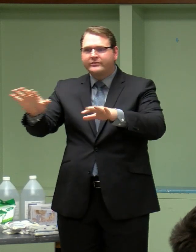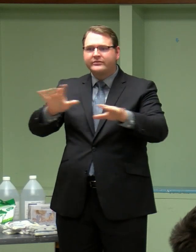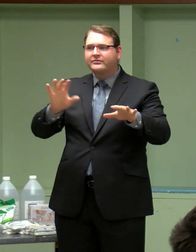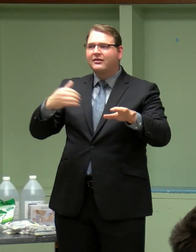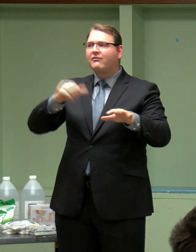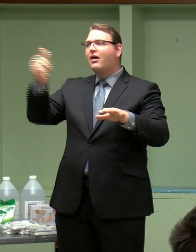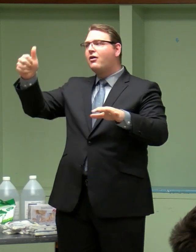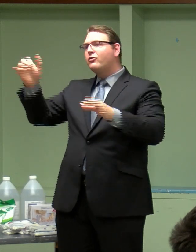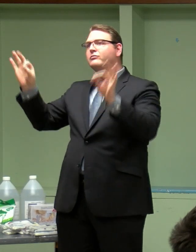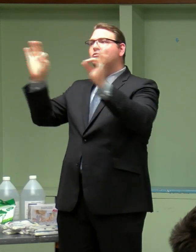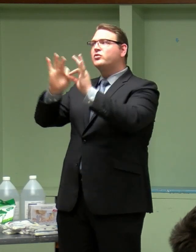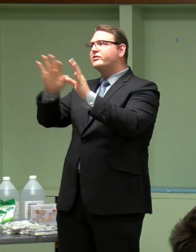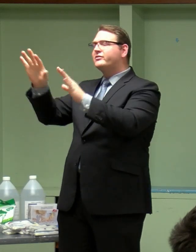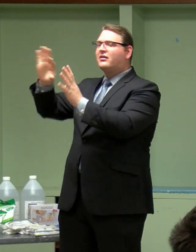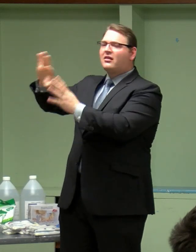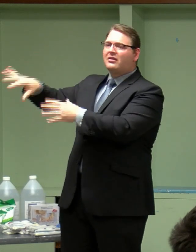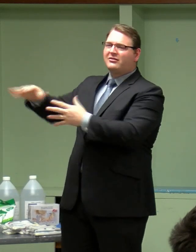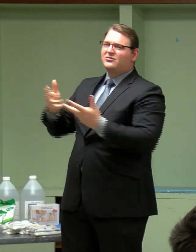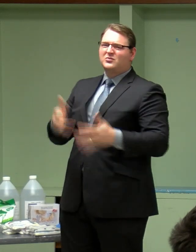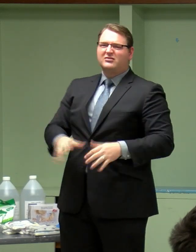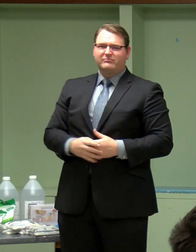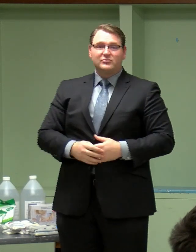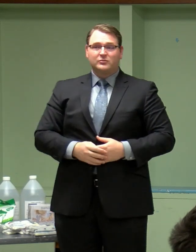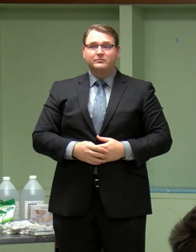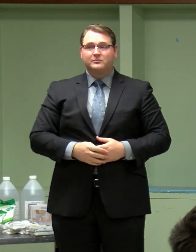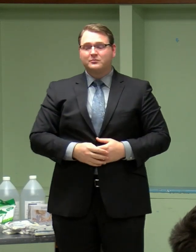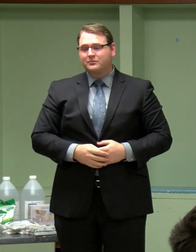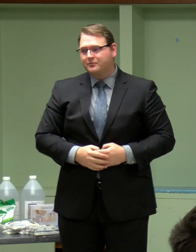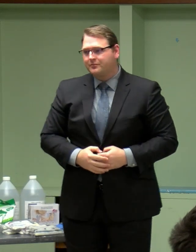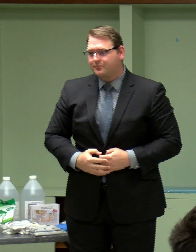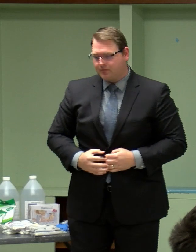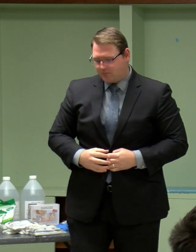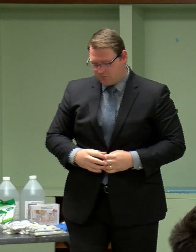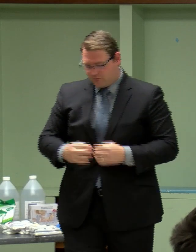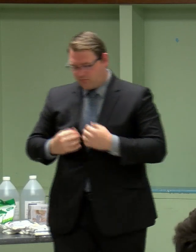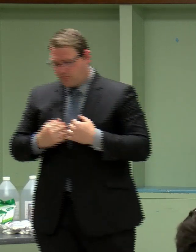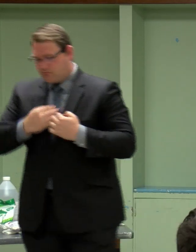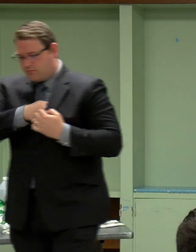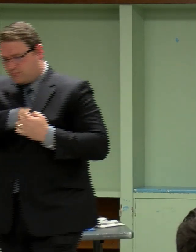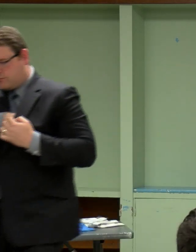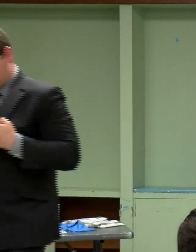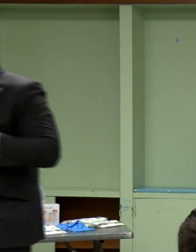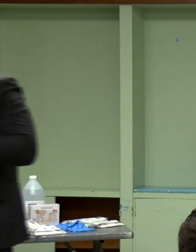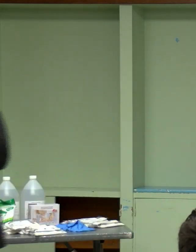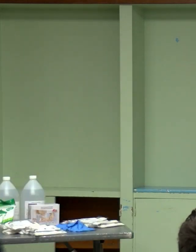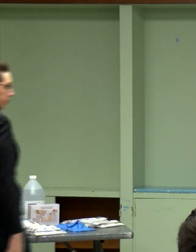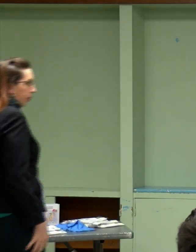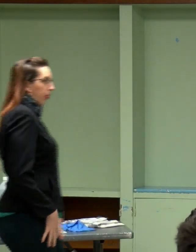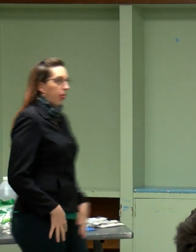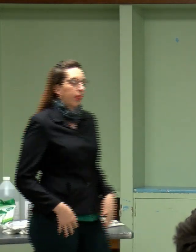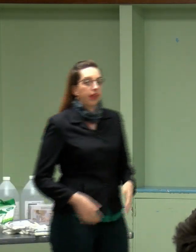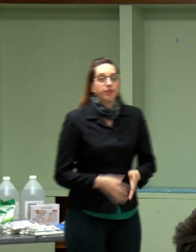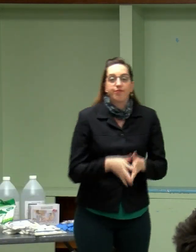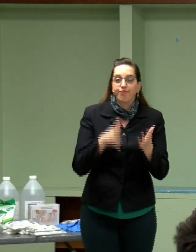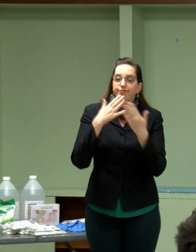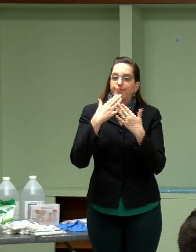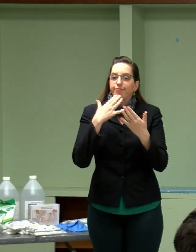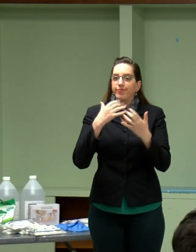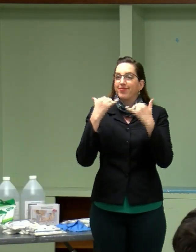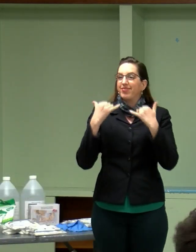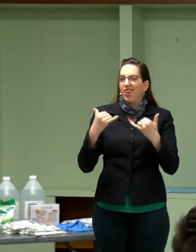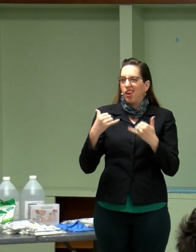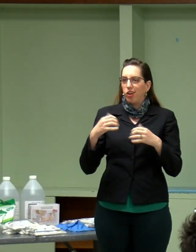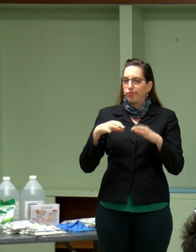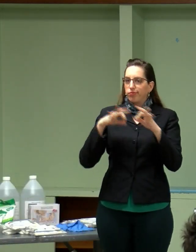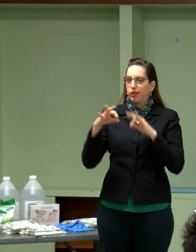Mayor, and I appreciate you giving me the opportunity just to brief you. Thank you. Thank you very much. Now I want to turn to the reason why we are here